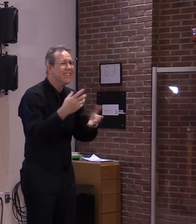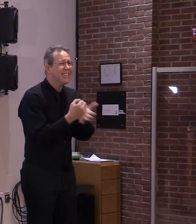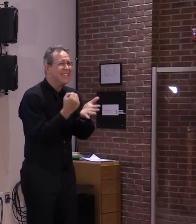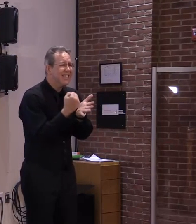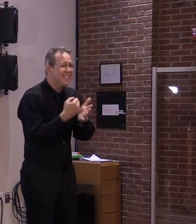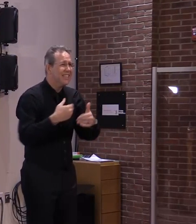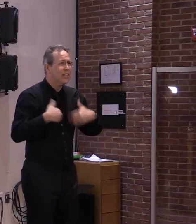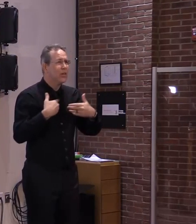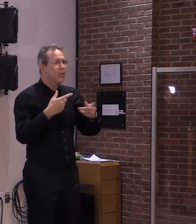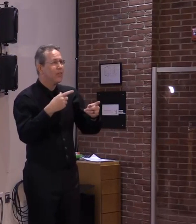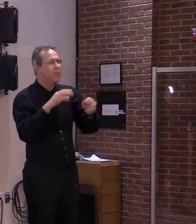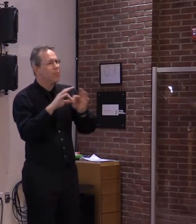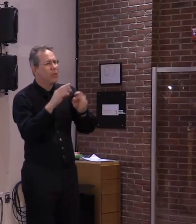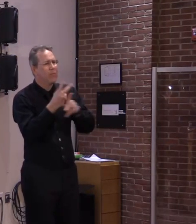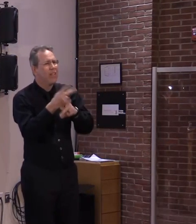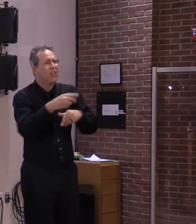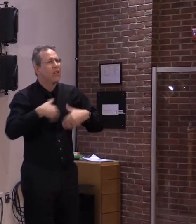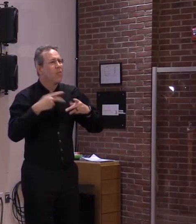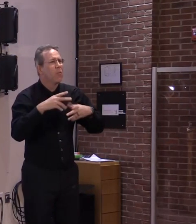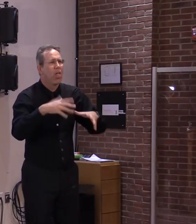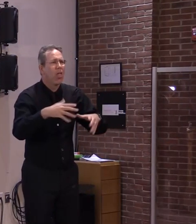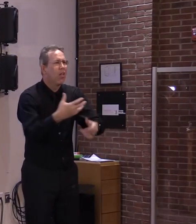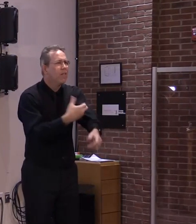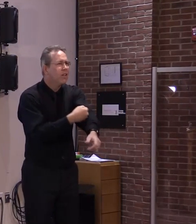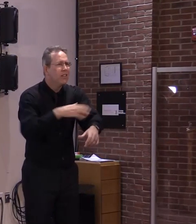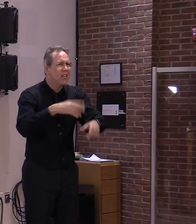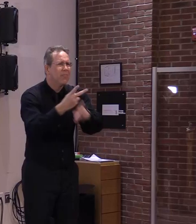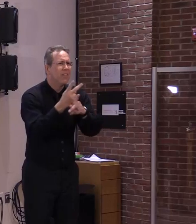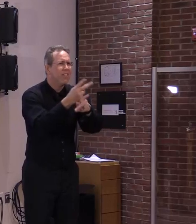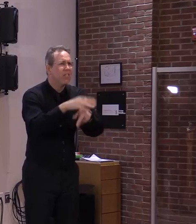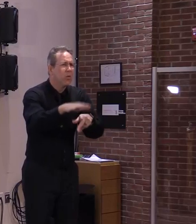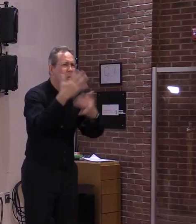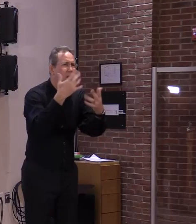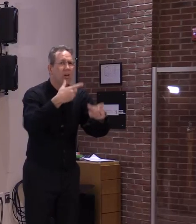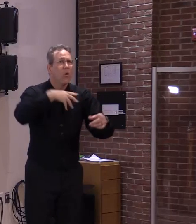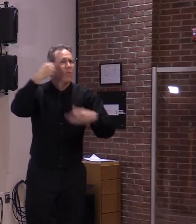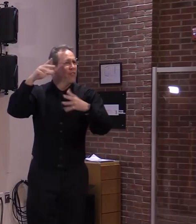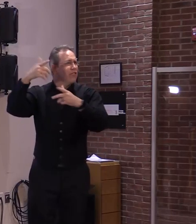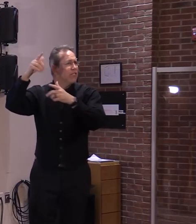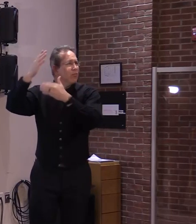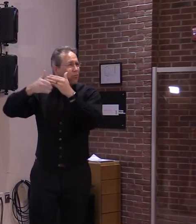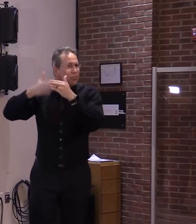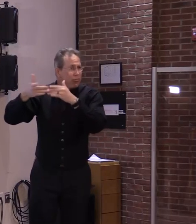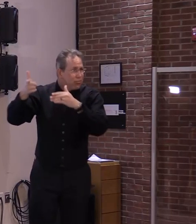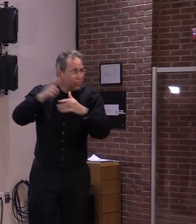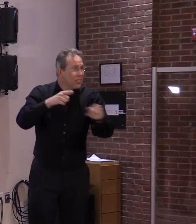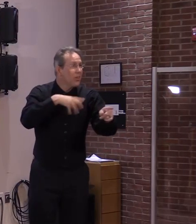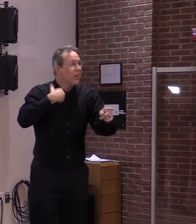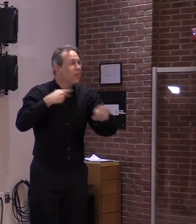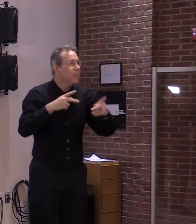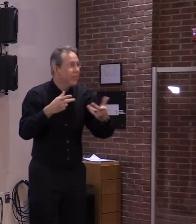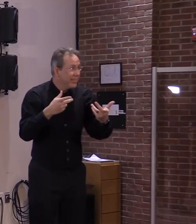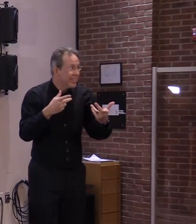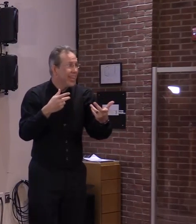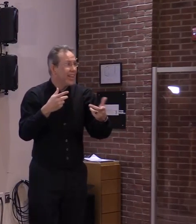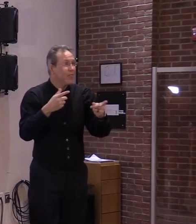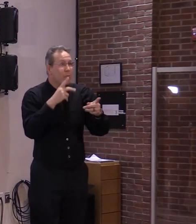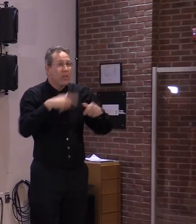living in communities with higher case rates, we will see a more safe glide path into May